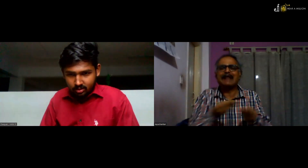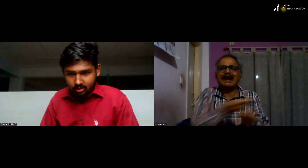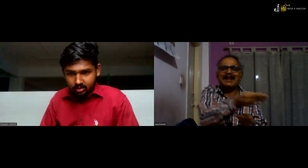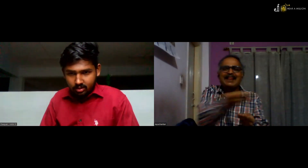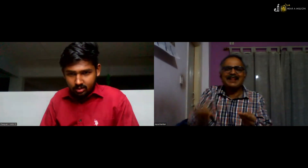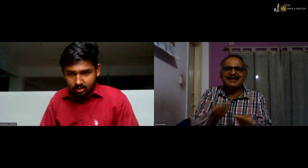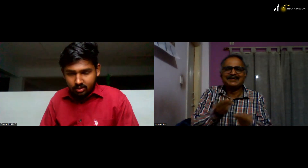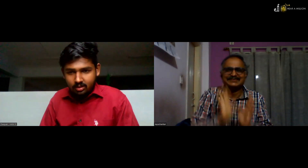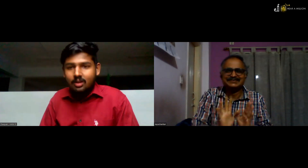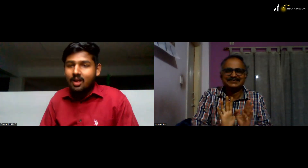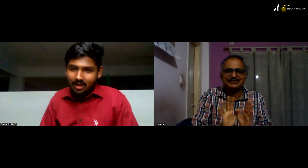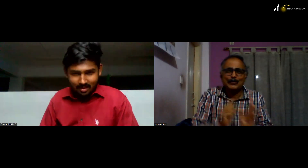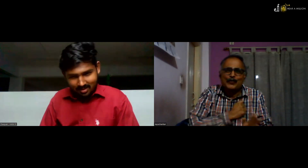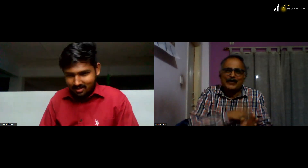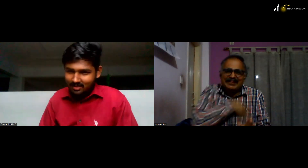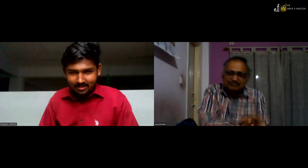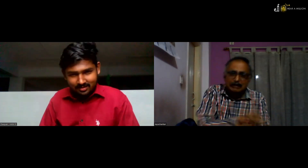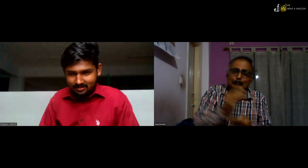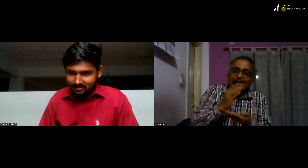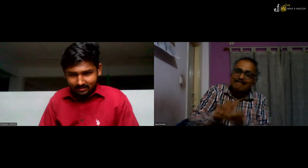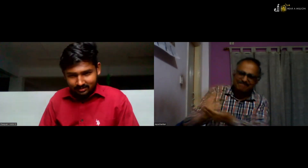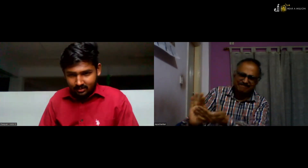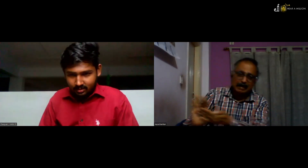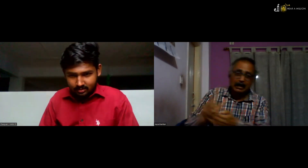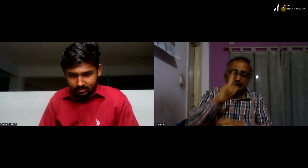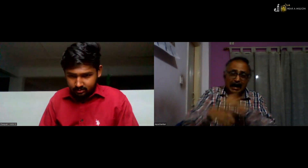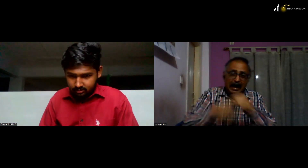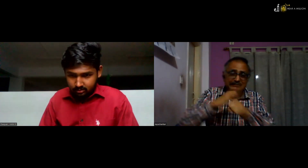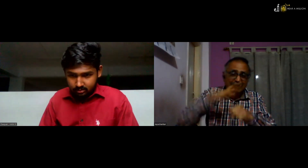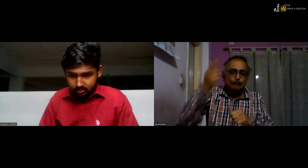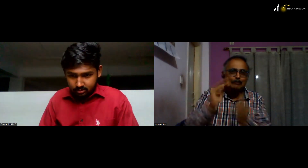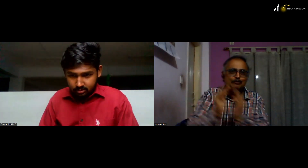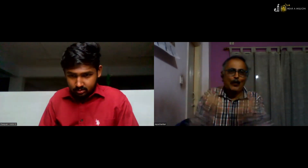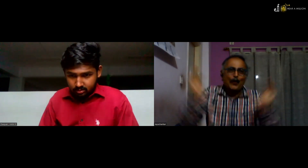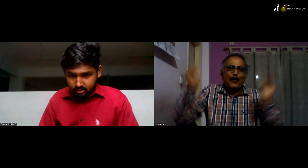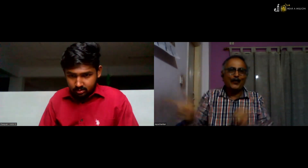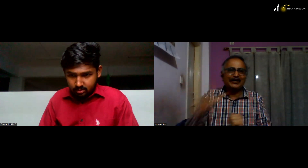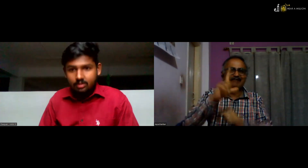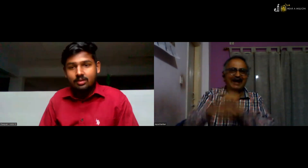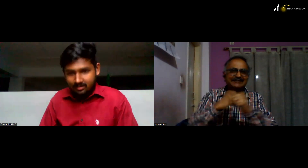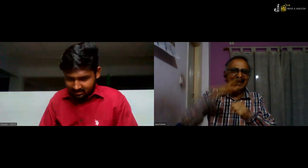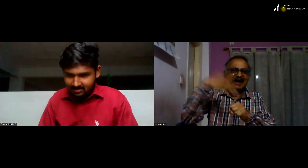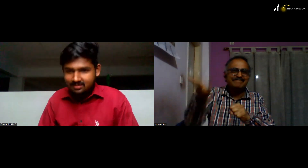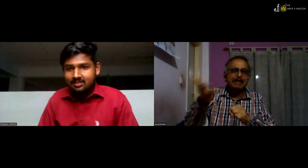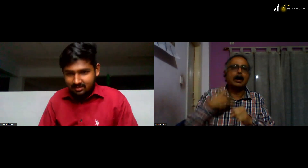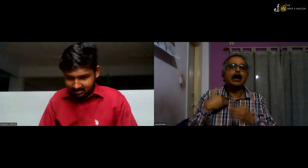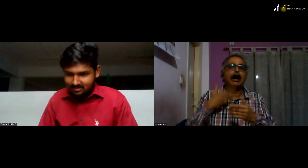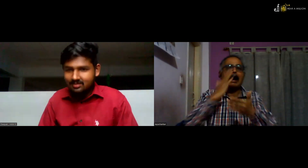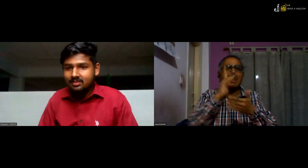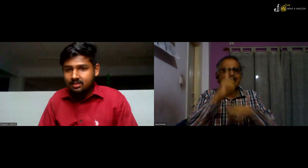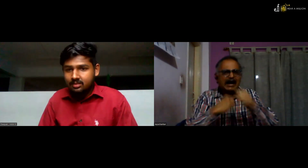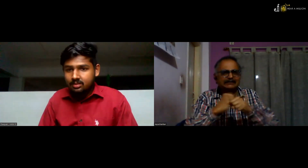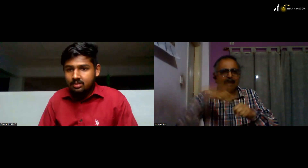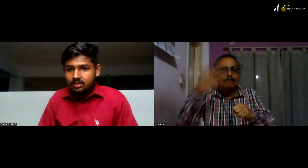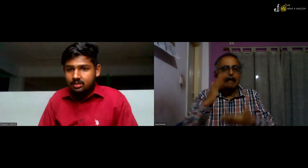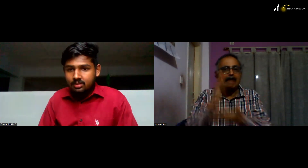those amount for my later stage. But what I'm bearing the expenses, that is away